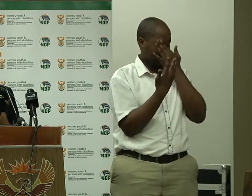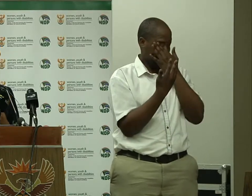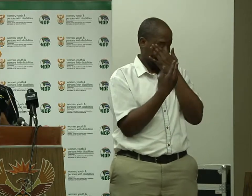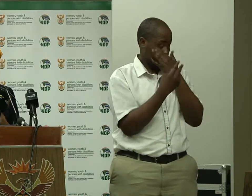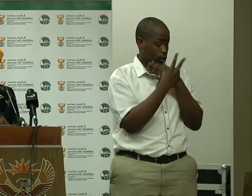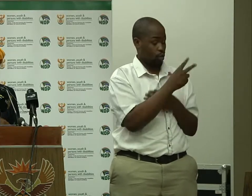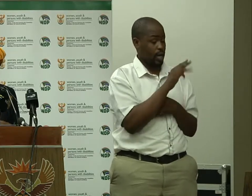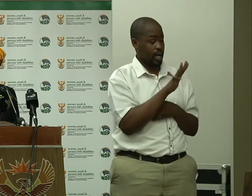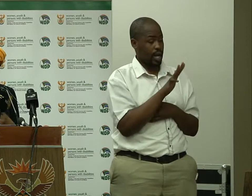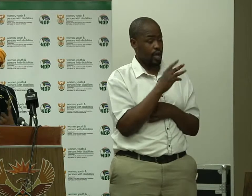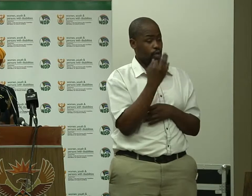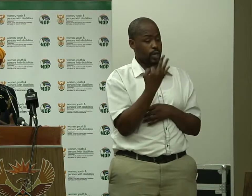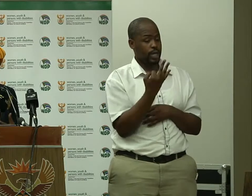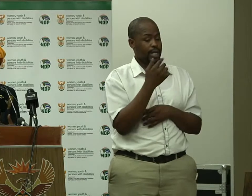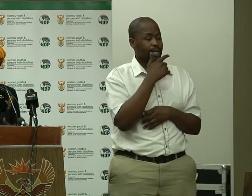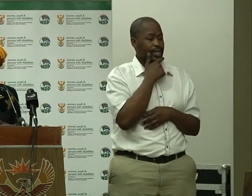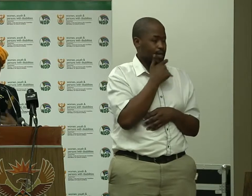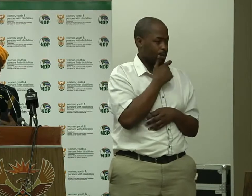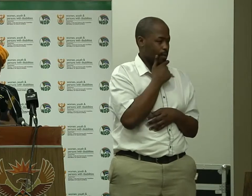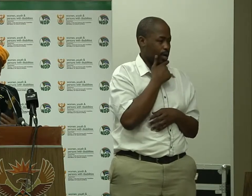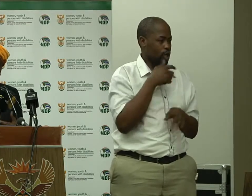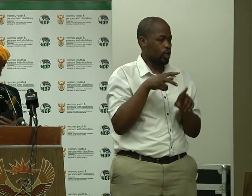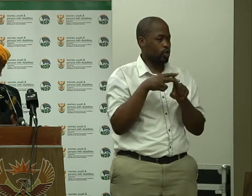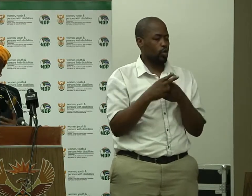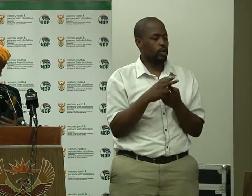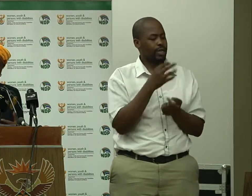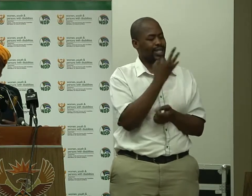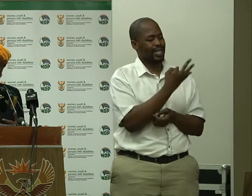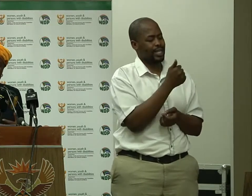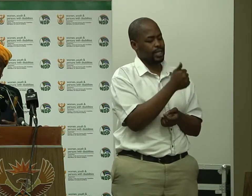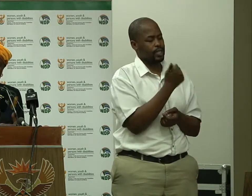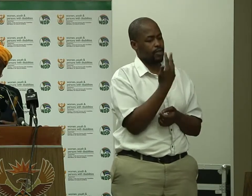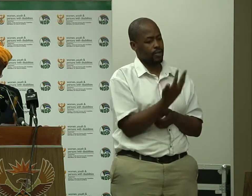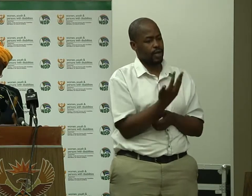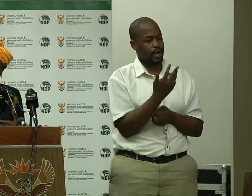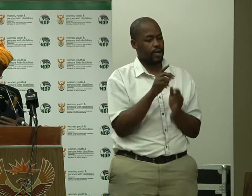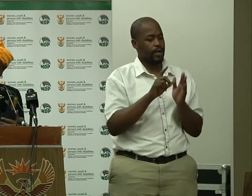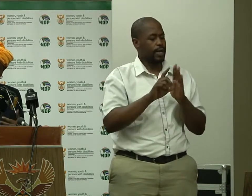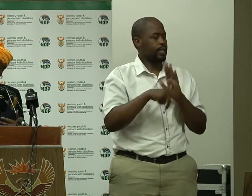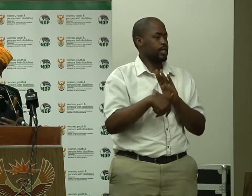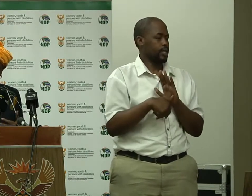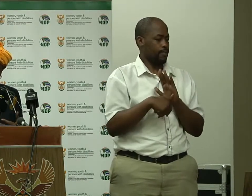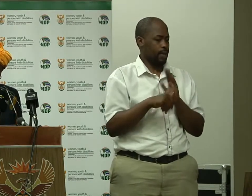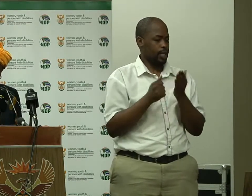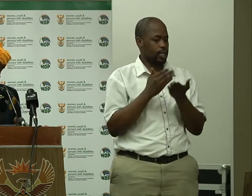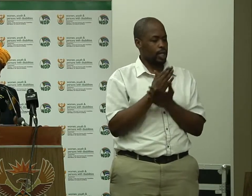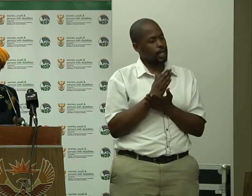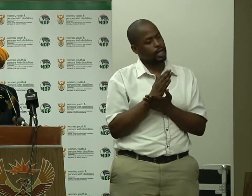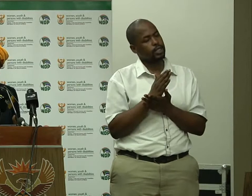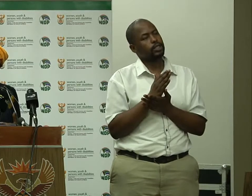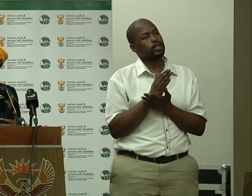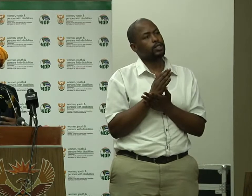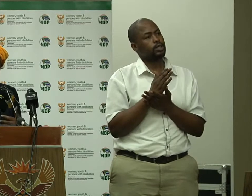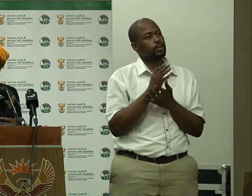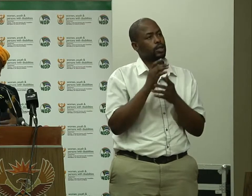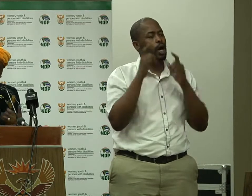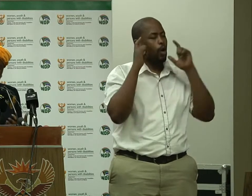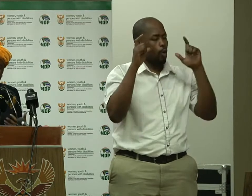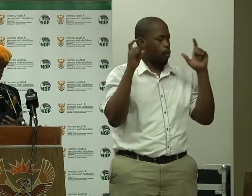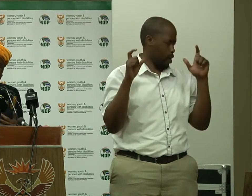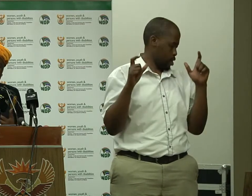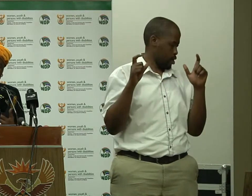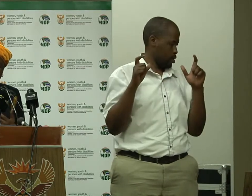3 December, is a launch of 365 Disability Rights Awareness Campaign